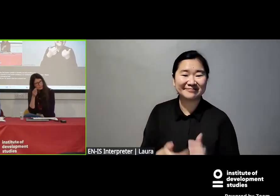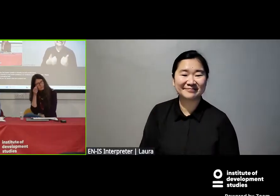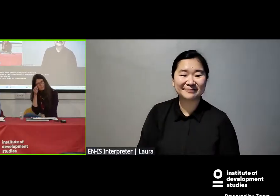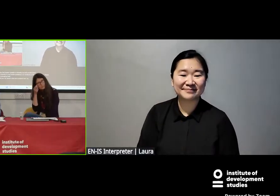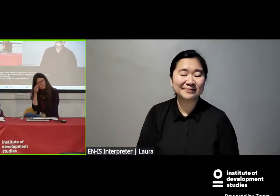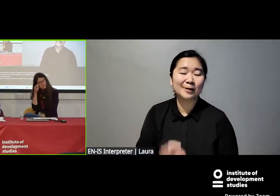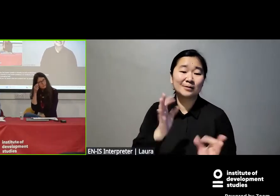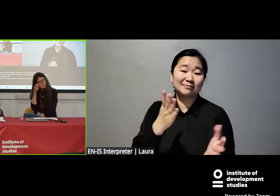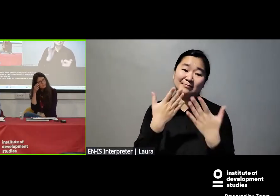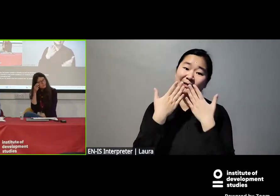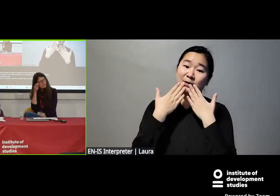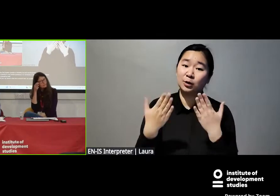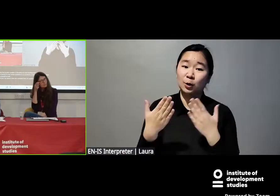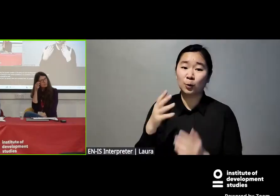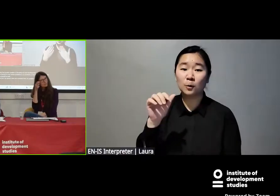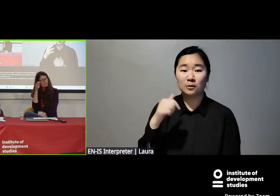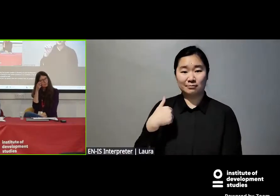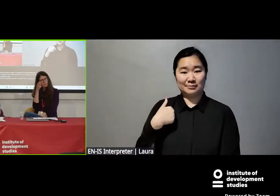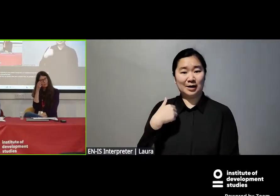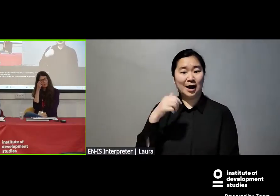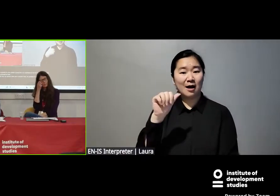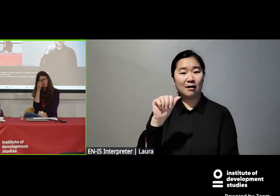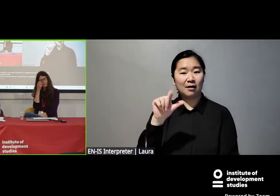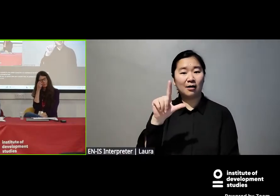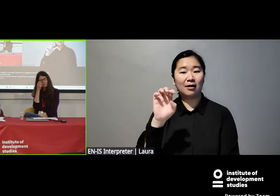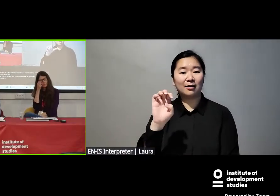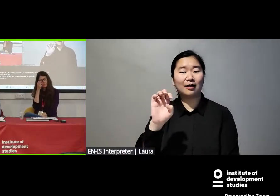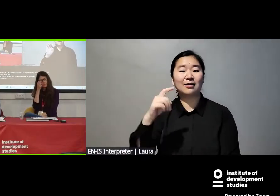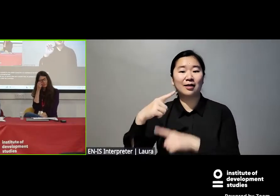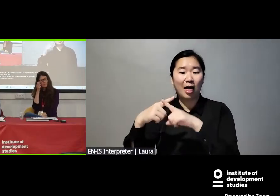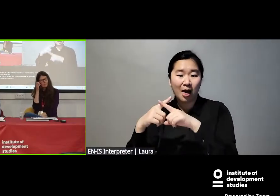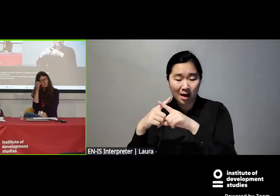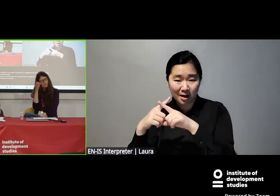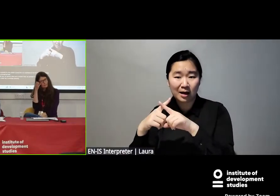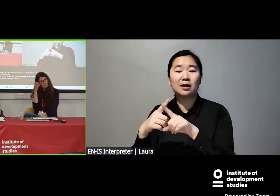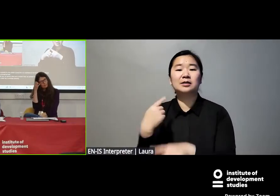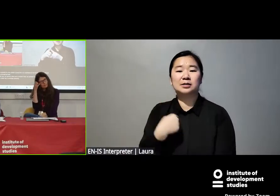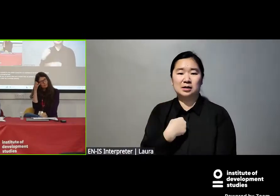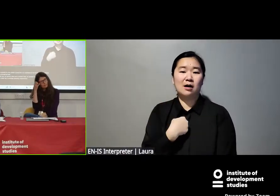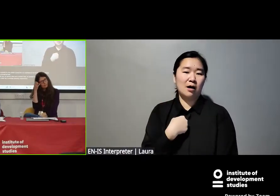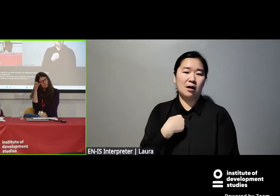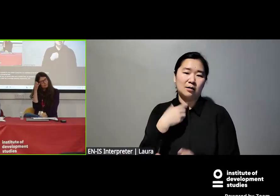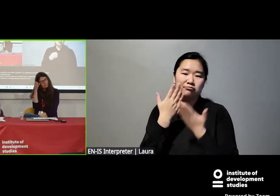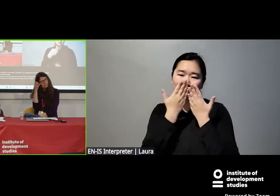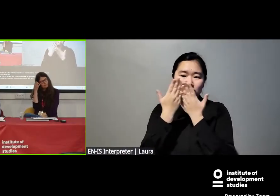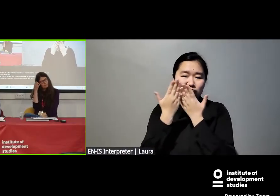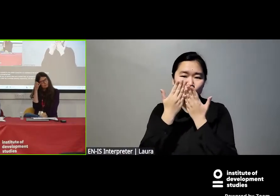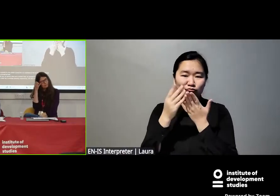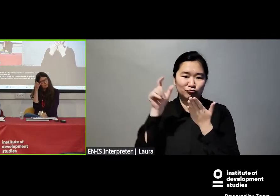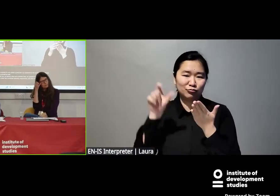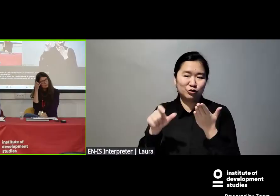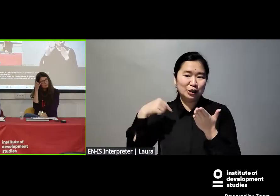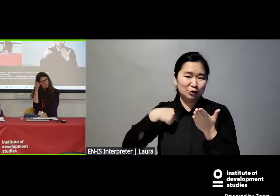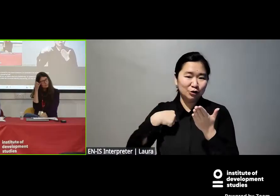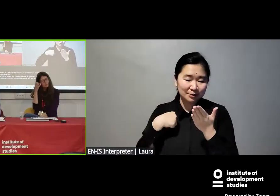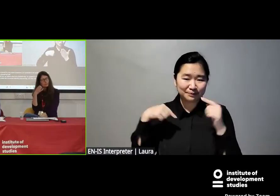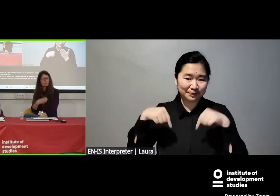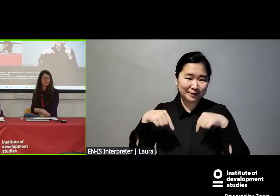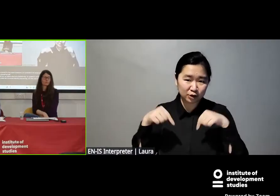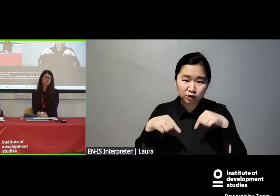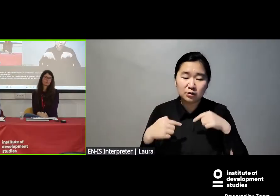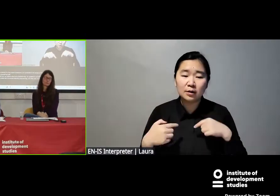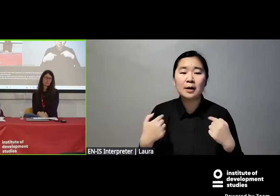coordinate disability programming and their role in creating real partnerships between INGOs and